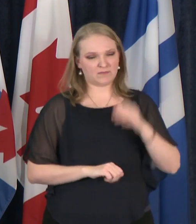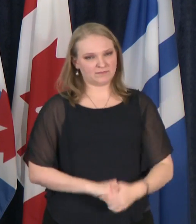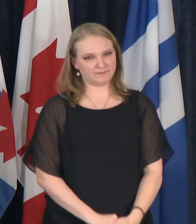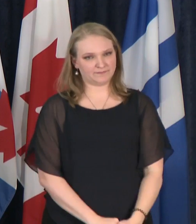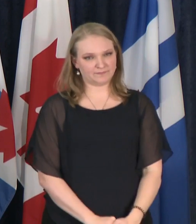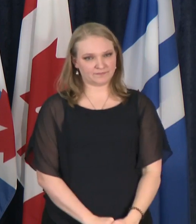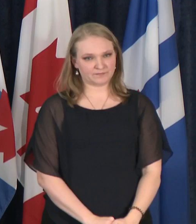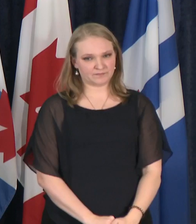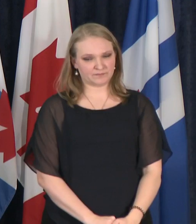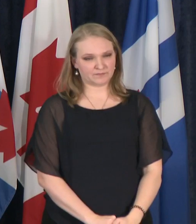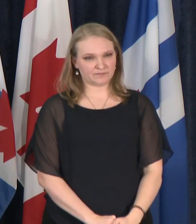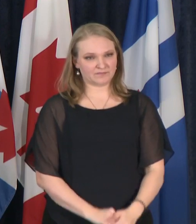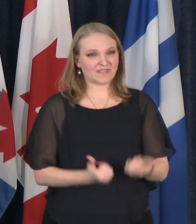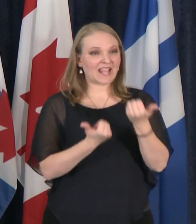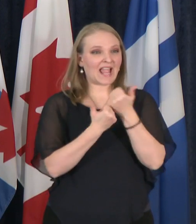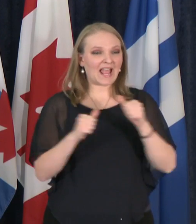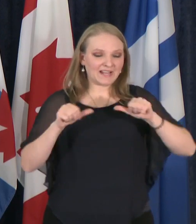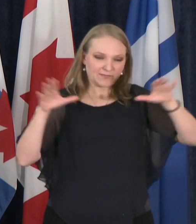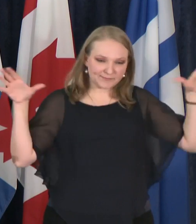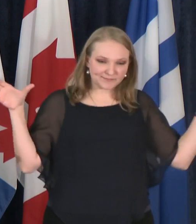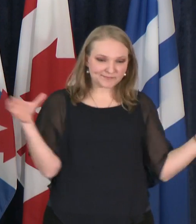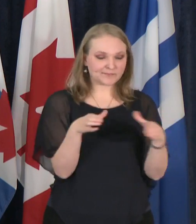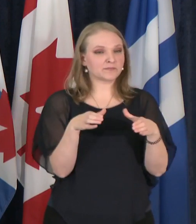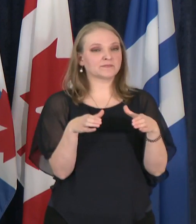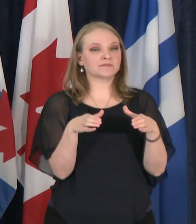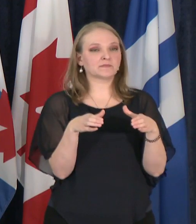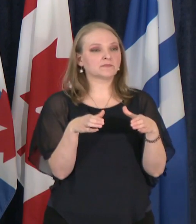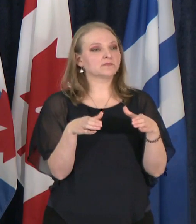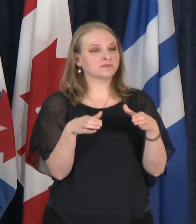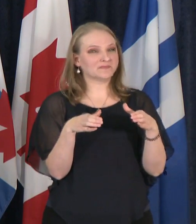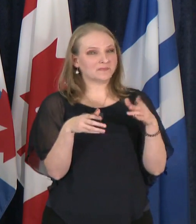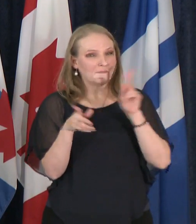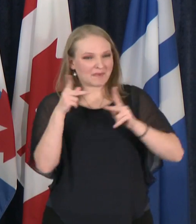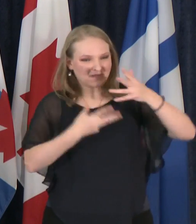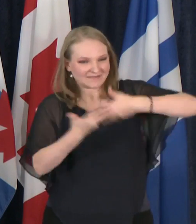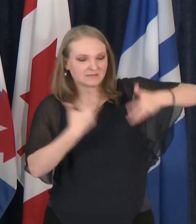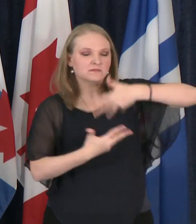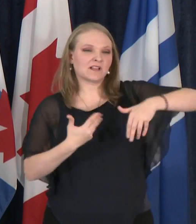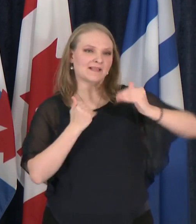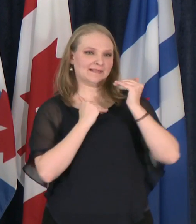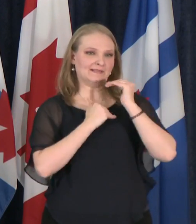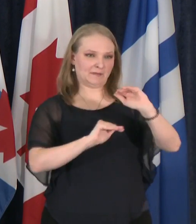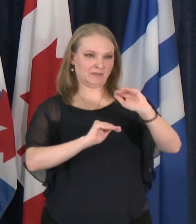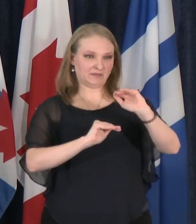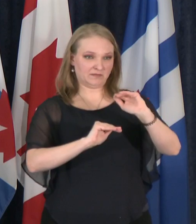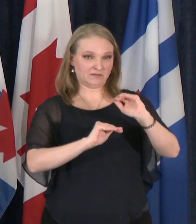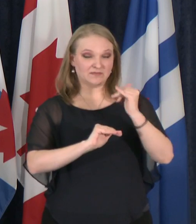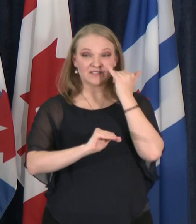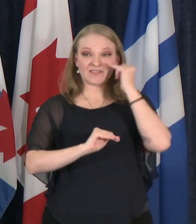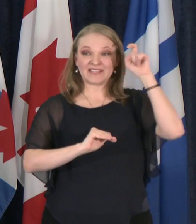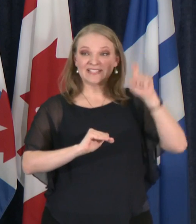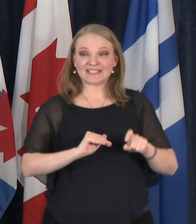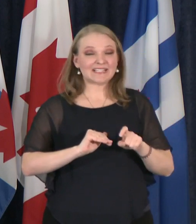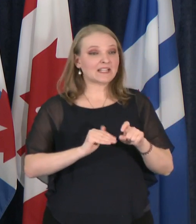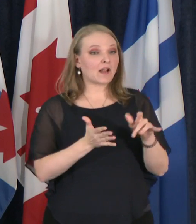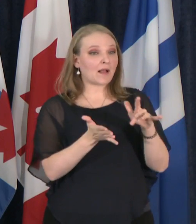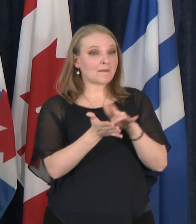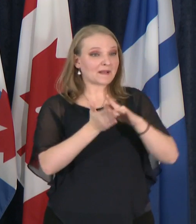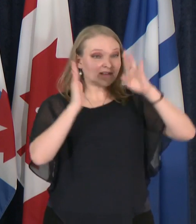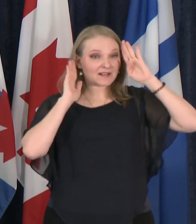Limit group gatherings. If you need to seek medical attention, call